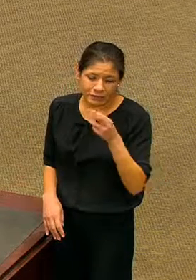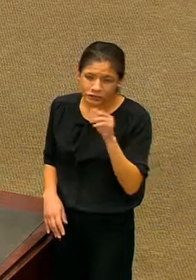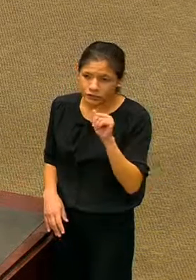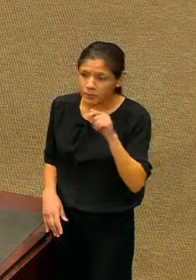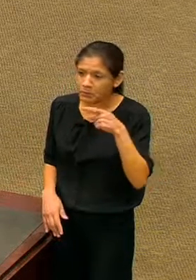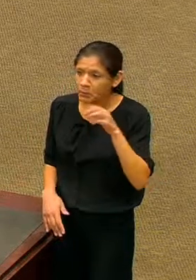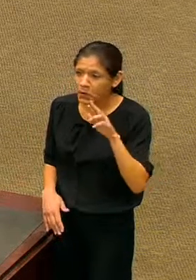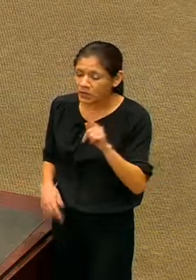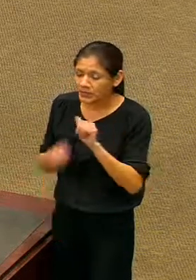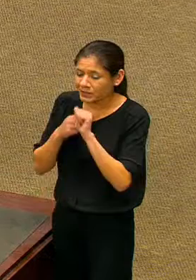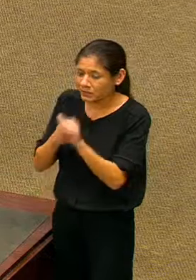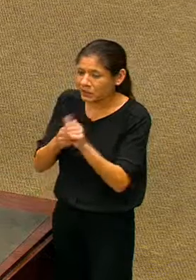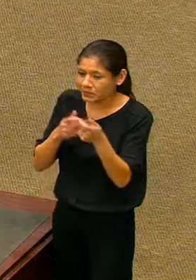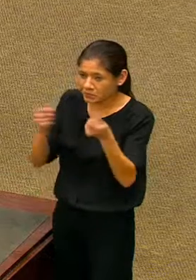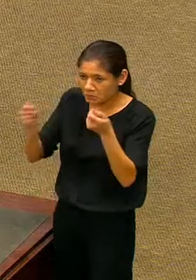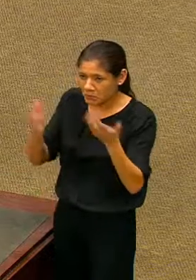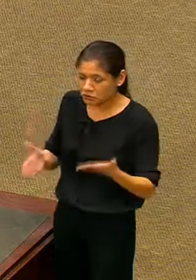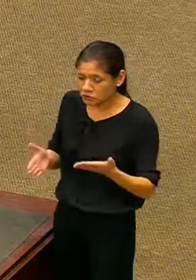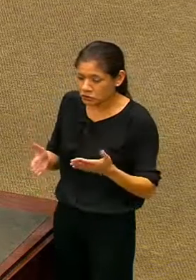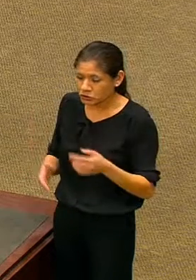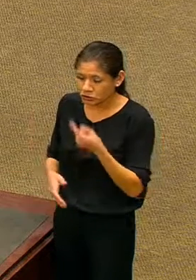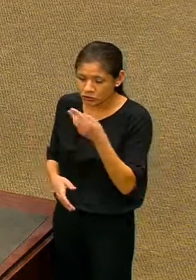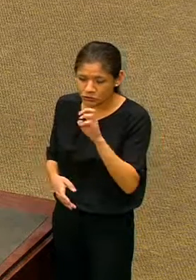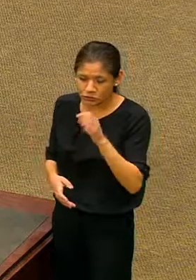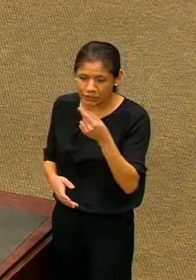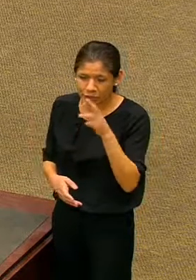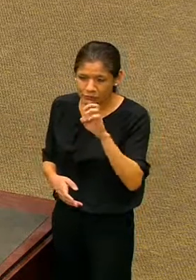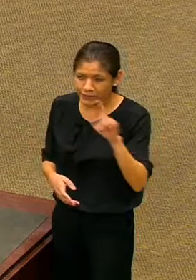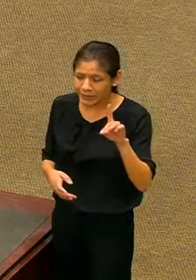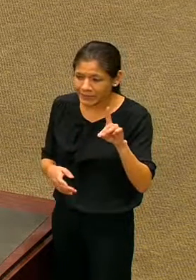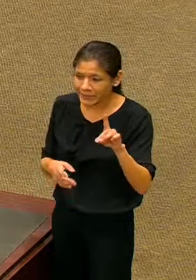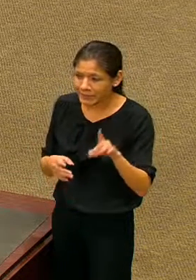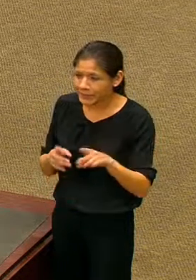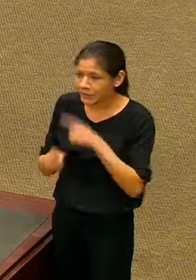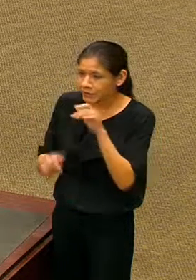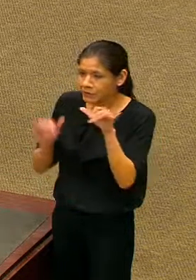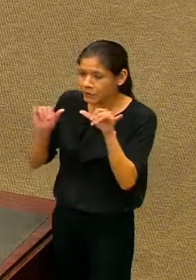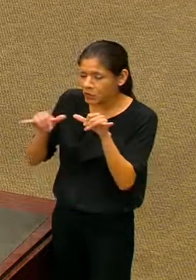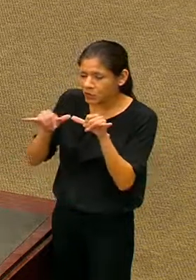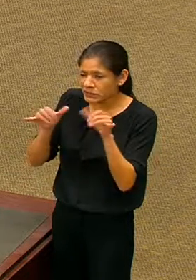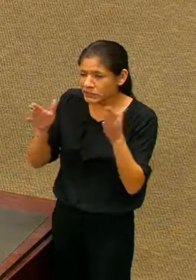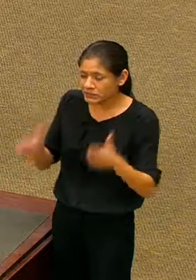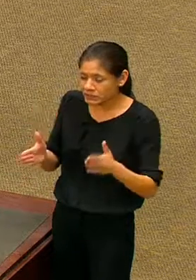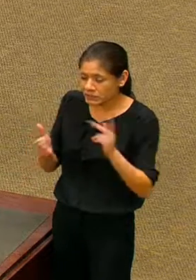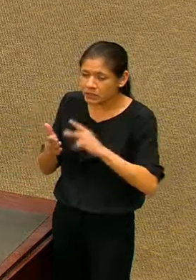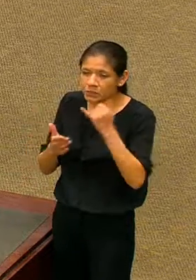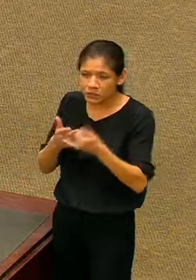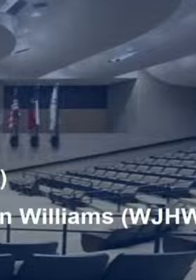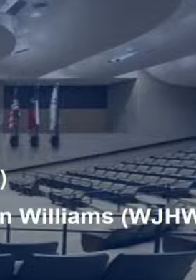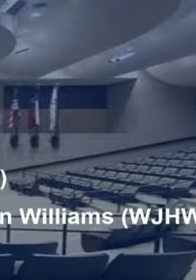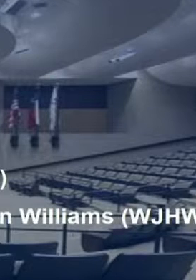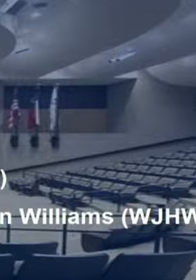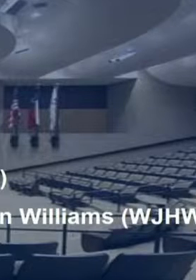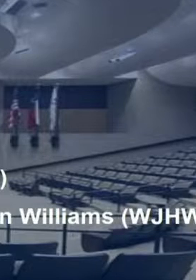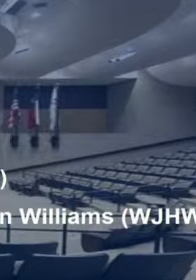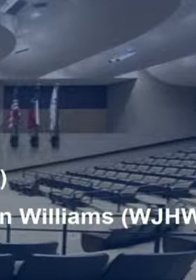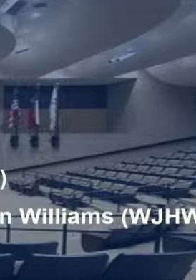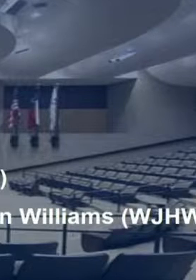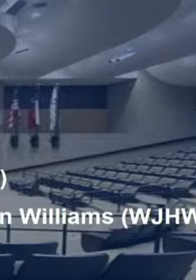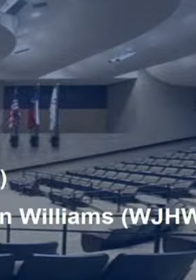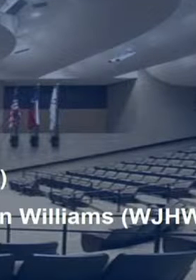compliance manager. Greg Reed from Brinkley Sargent Wigington Architects, who's the project manager, the architect for the